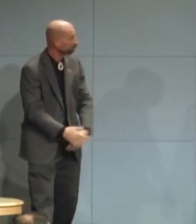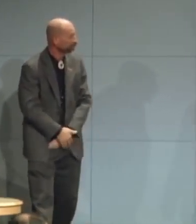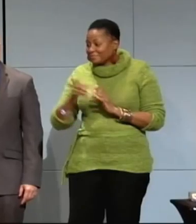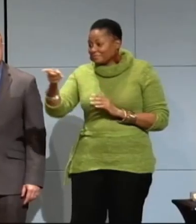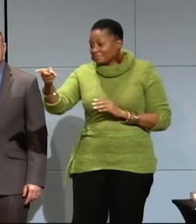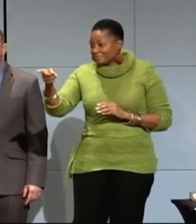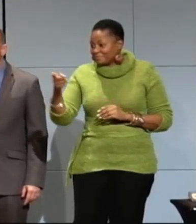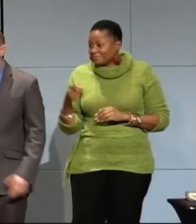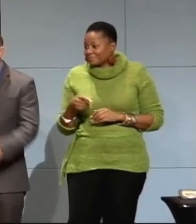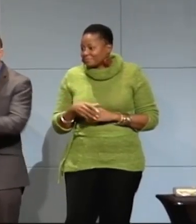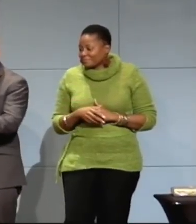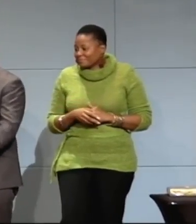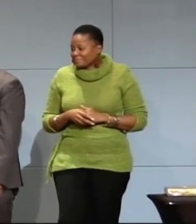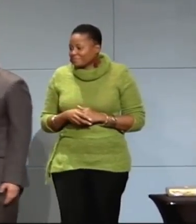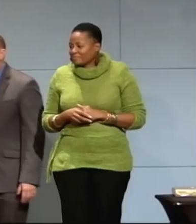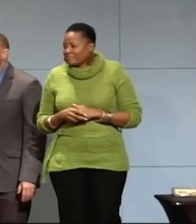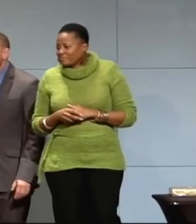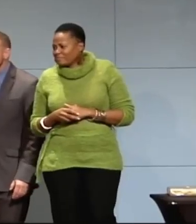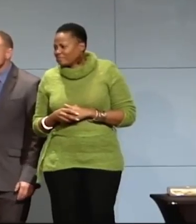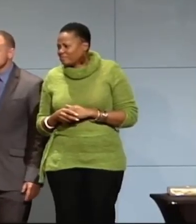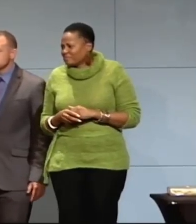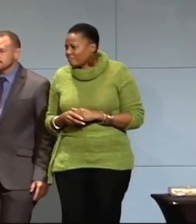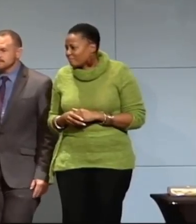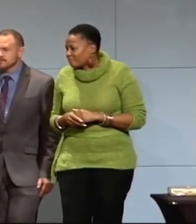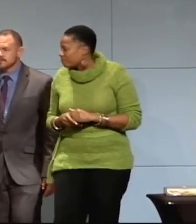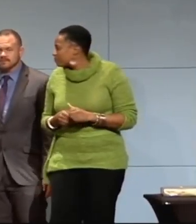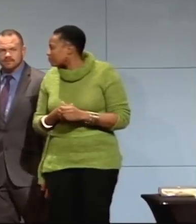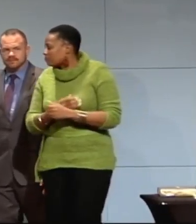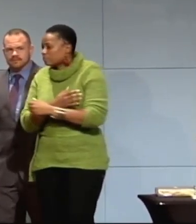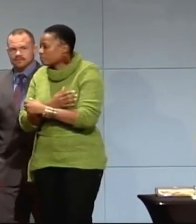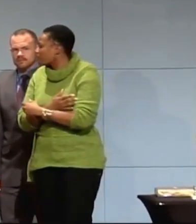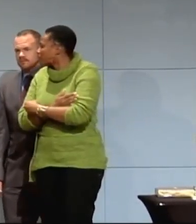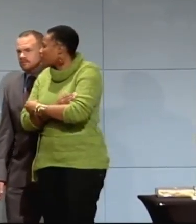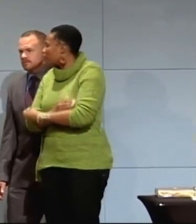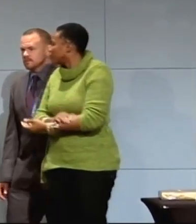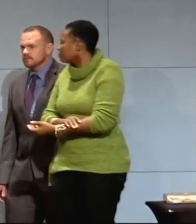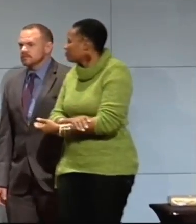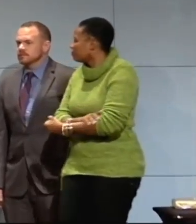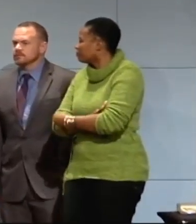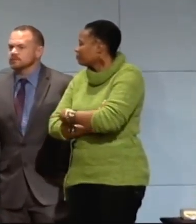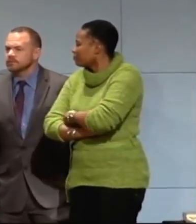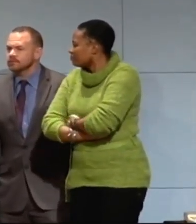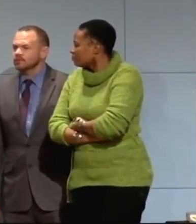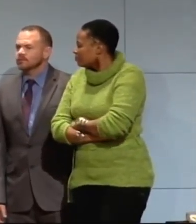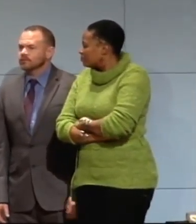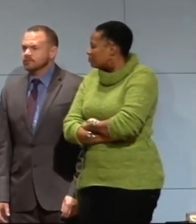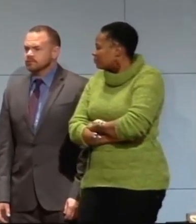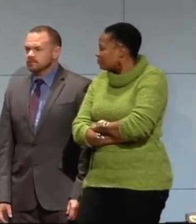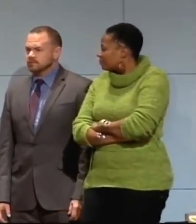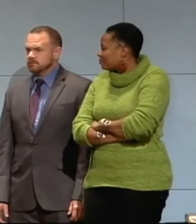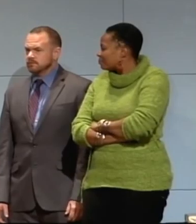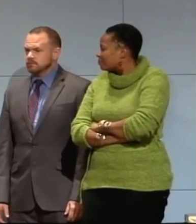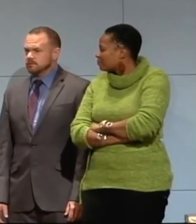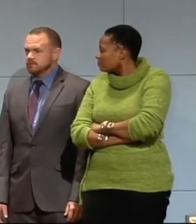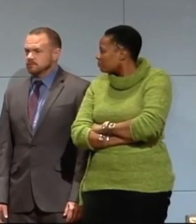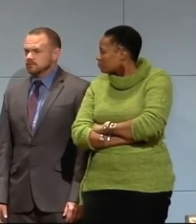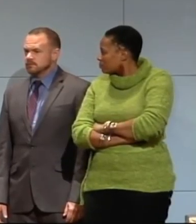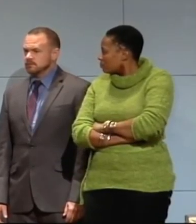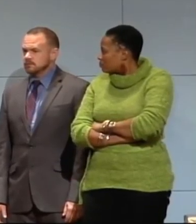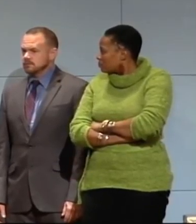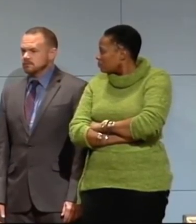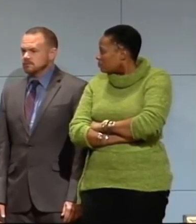will belong to us, but only if we do the work. And understand what happens if we don't do the work. Please understand. Think